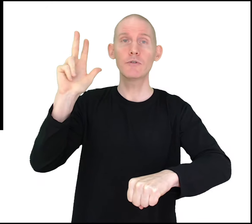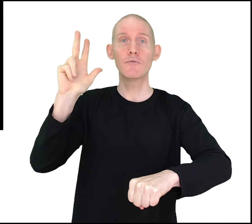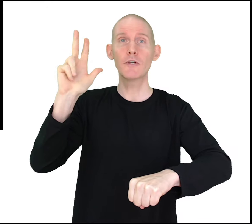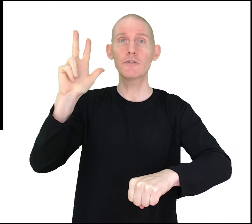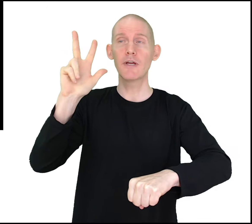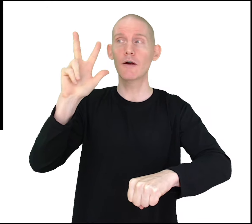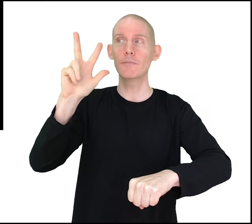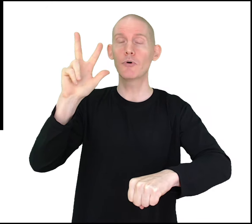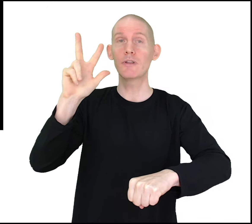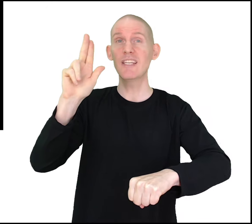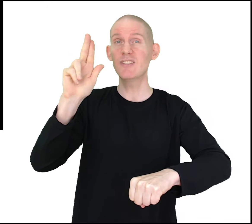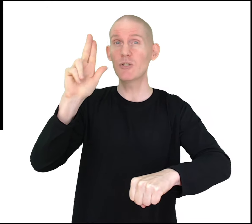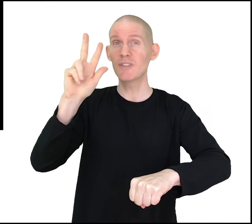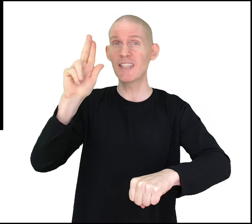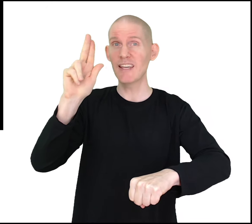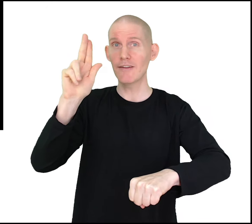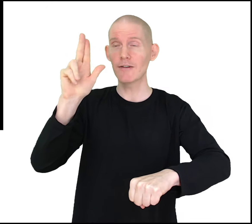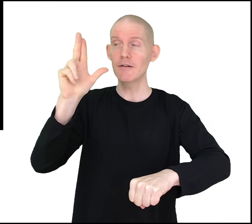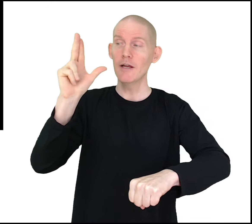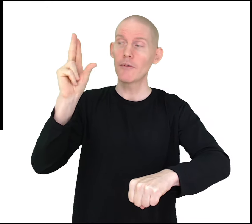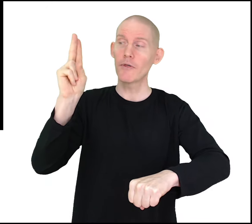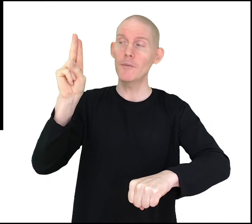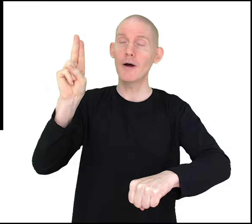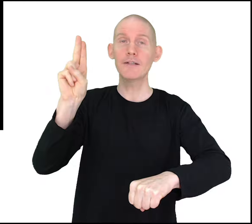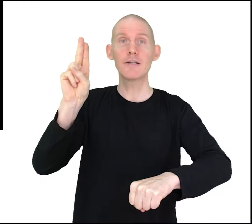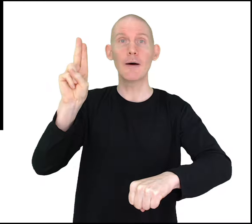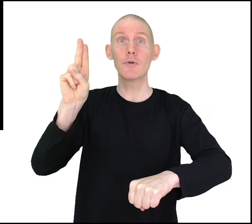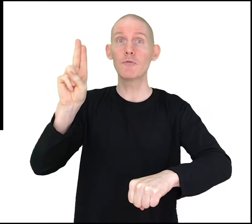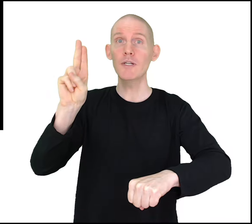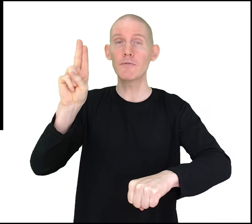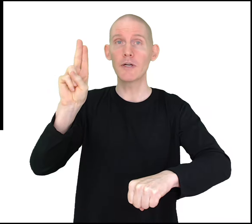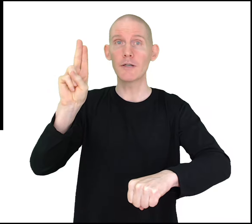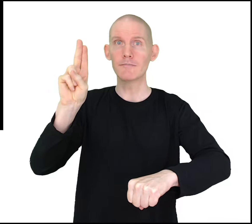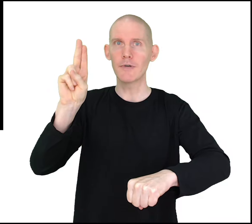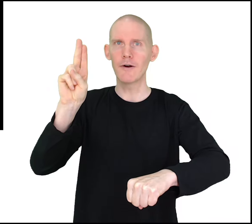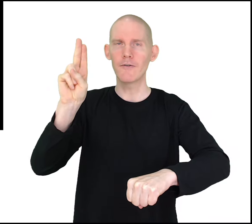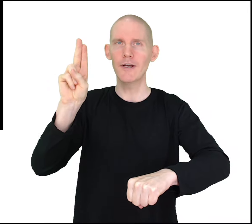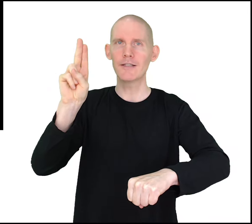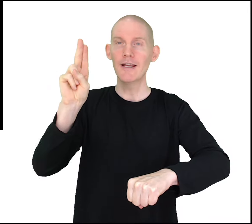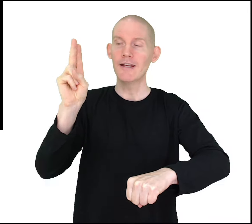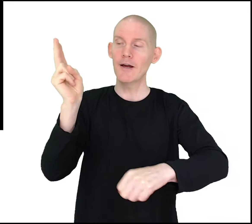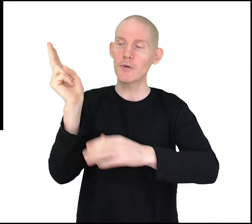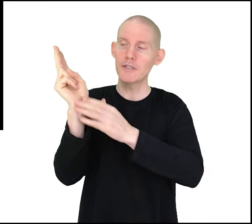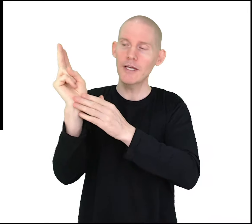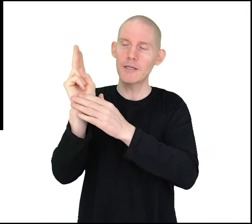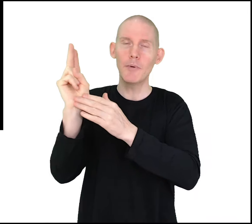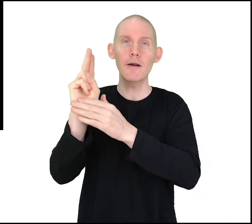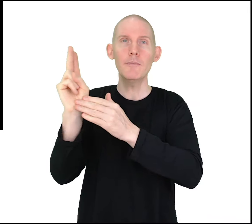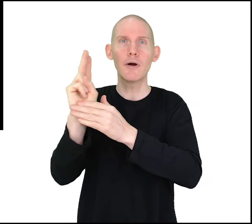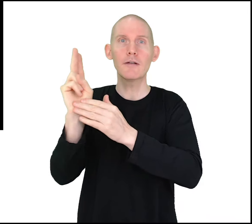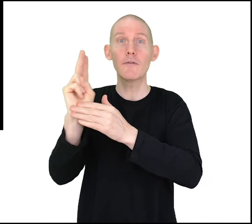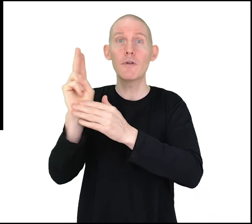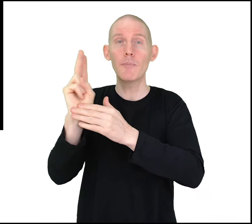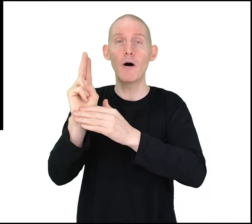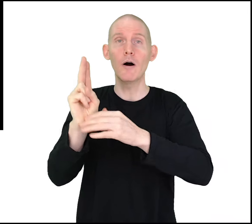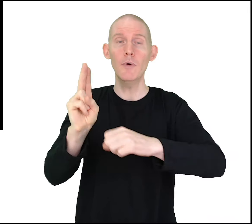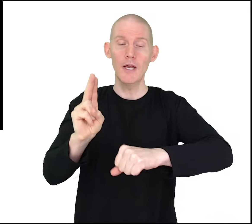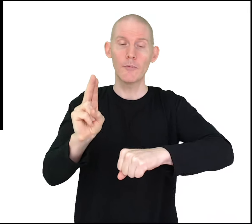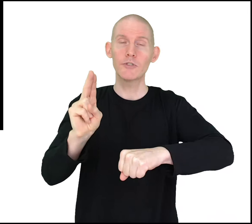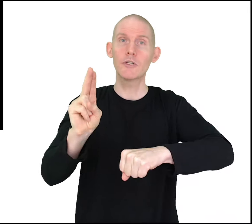fingers down, put these 2 together, thumb on top of the ring finger. All right, now we're going to take the bottom part of the palm, and we're just going to